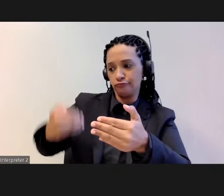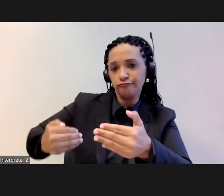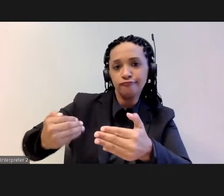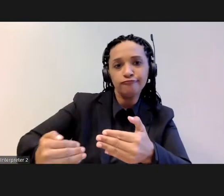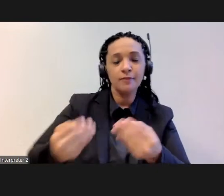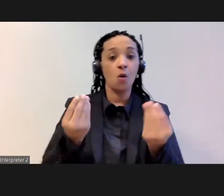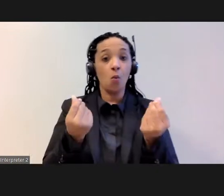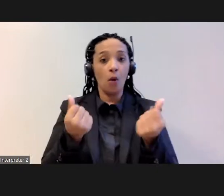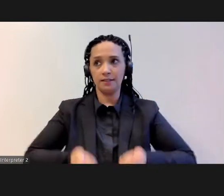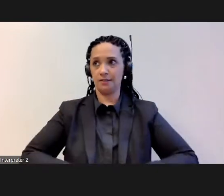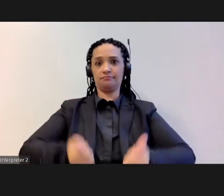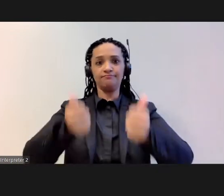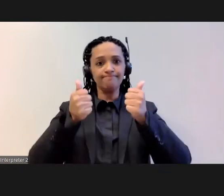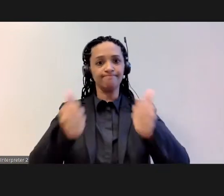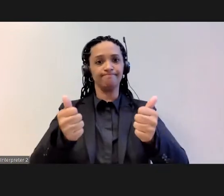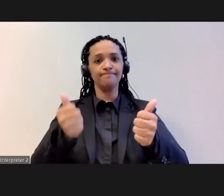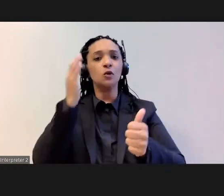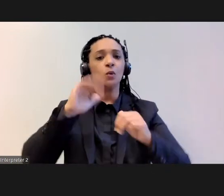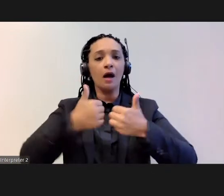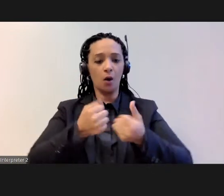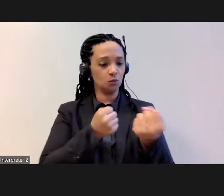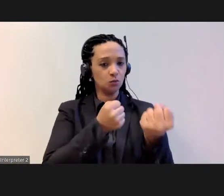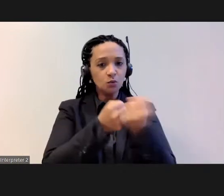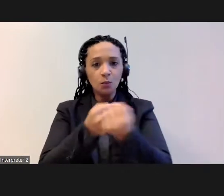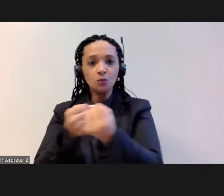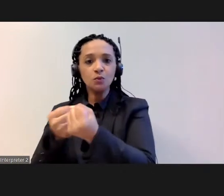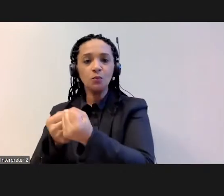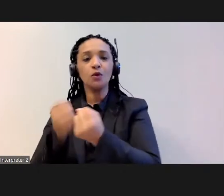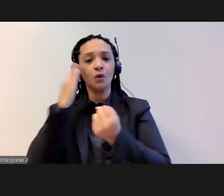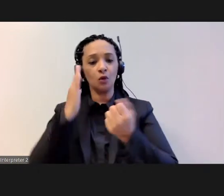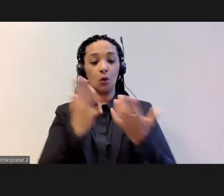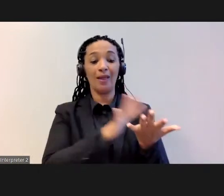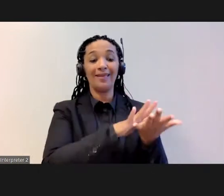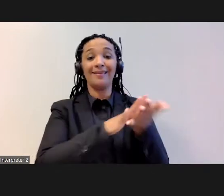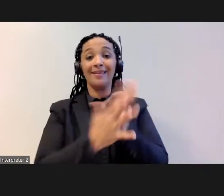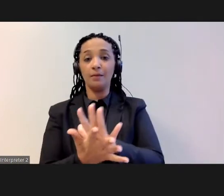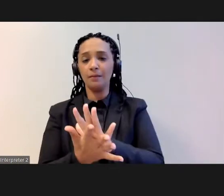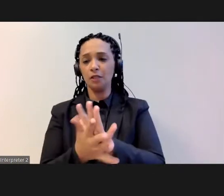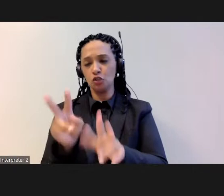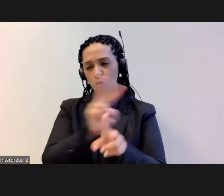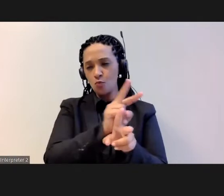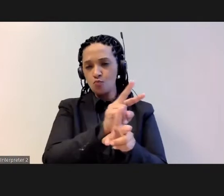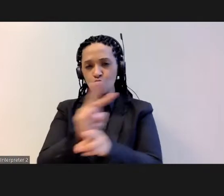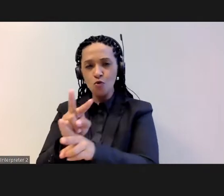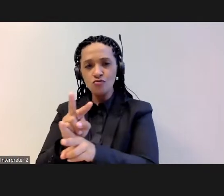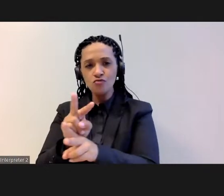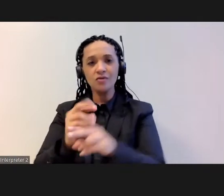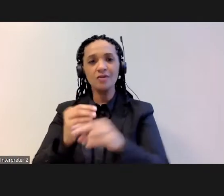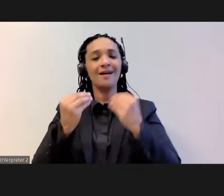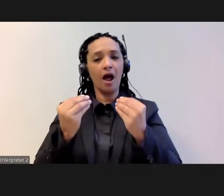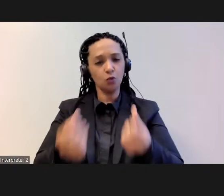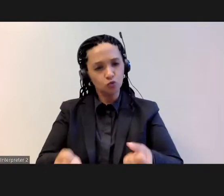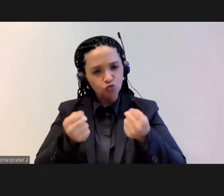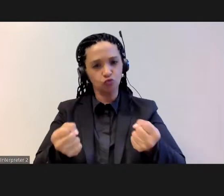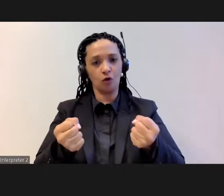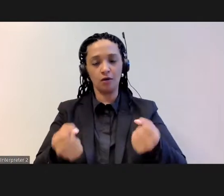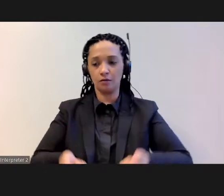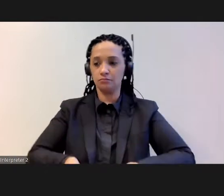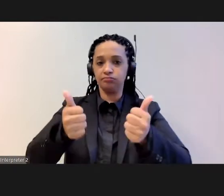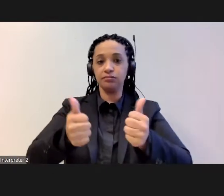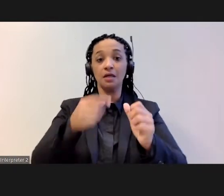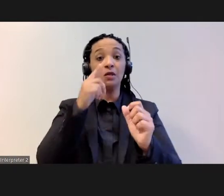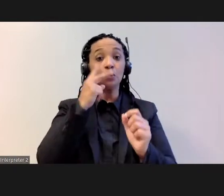data that will really be able to support the implementation and measuring progress of the agendas and also